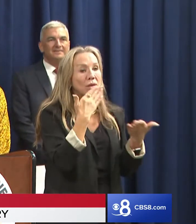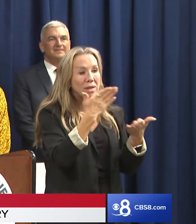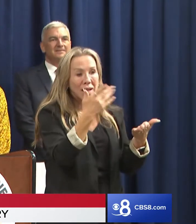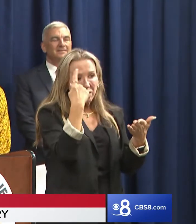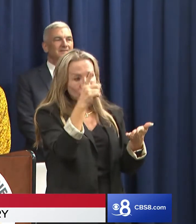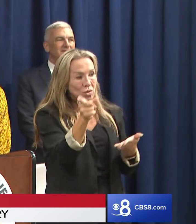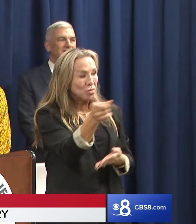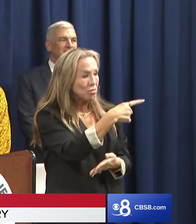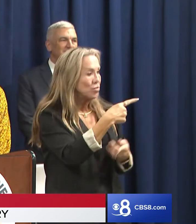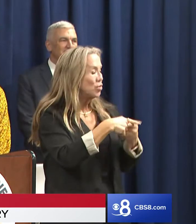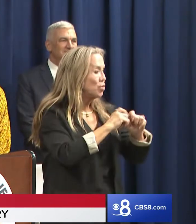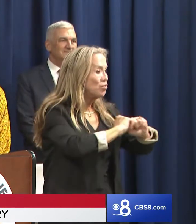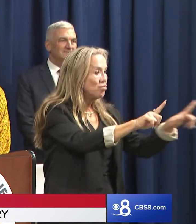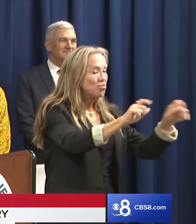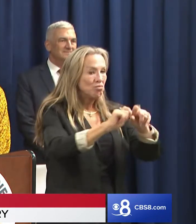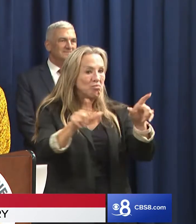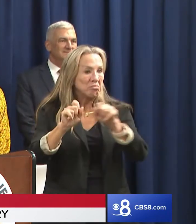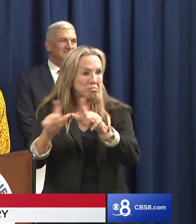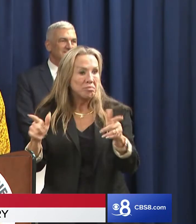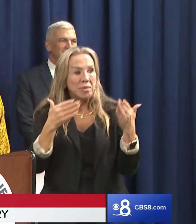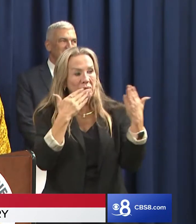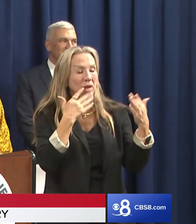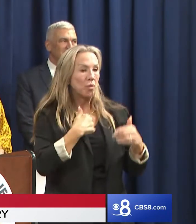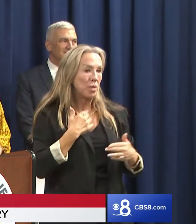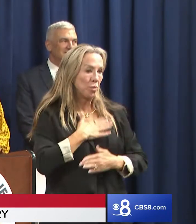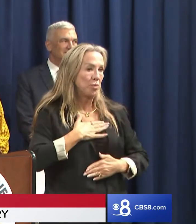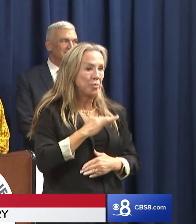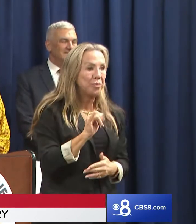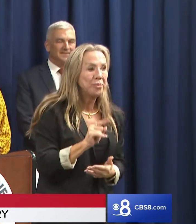with our communities. Extremely, extremely important. Appreciate it.